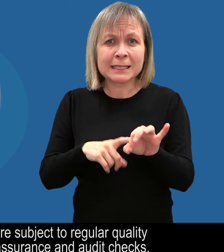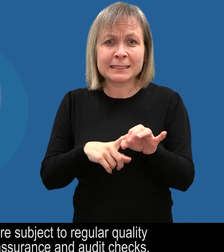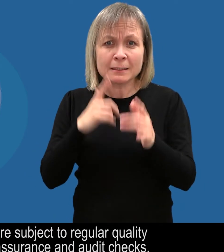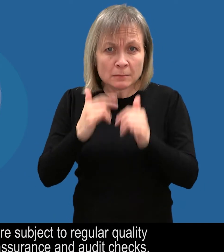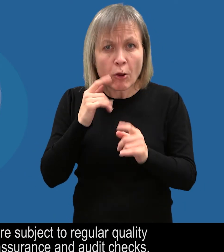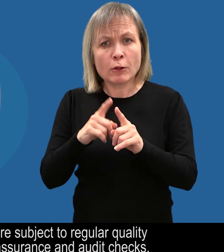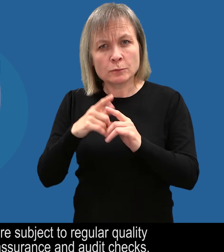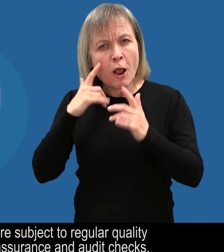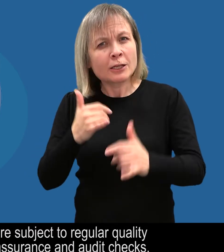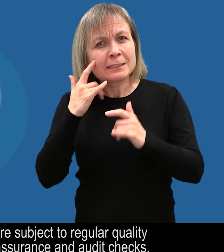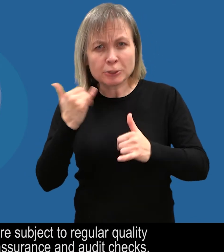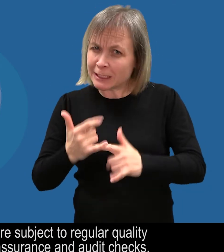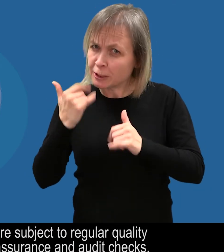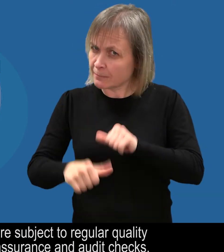audit checks.